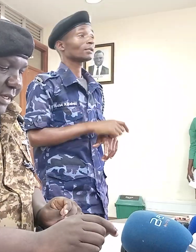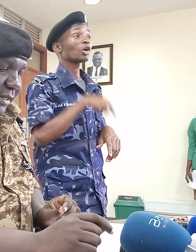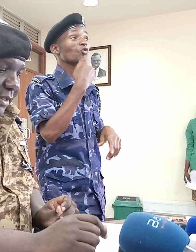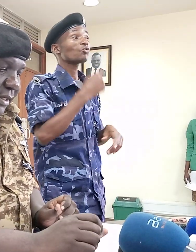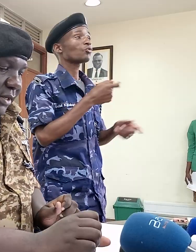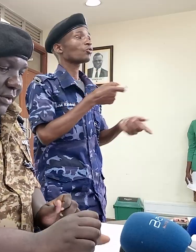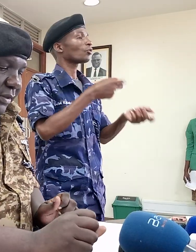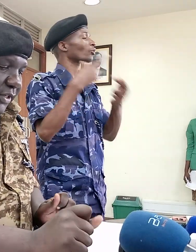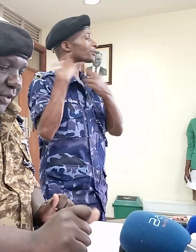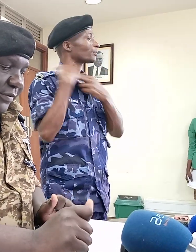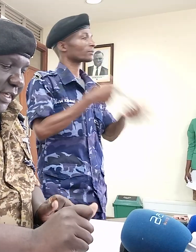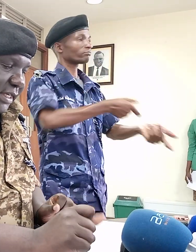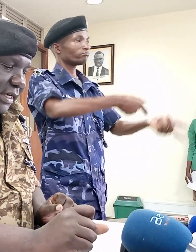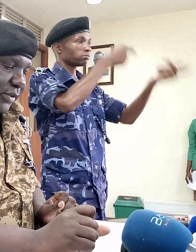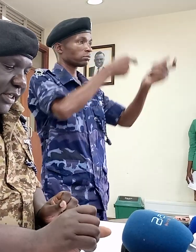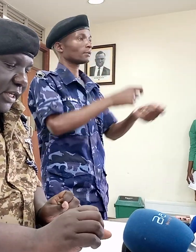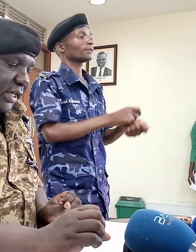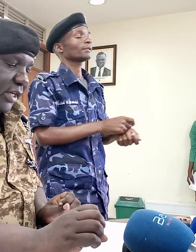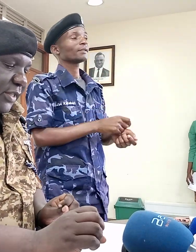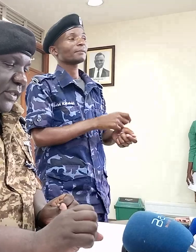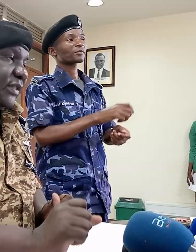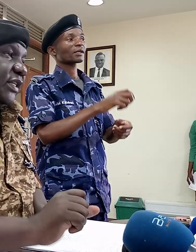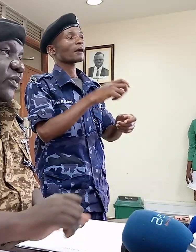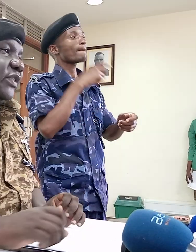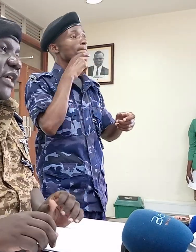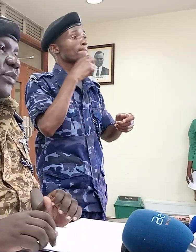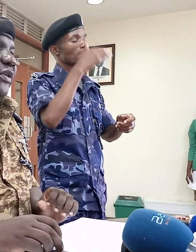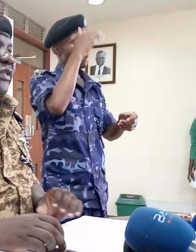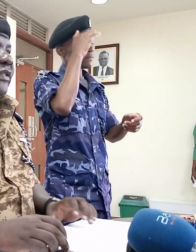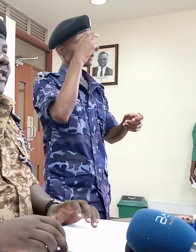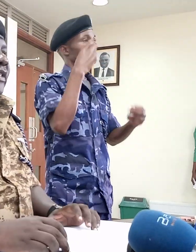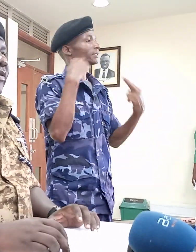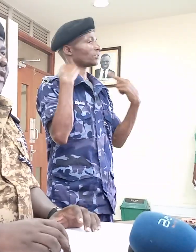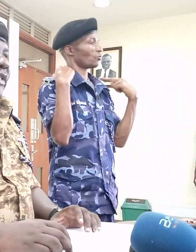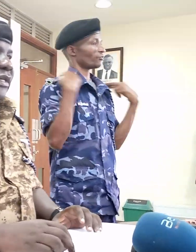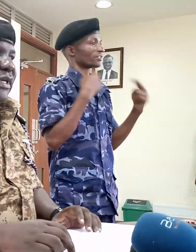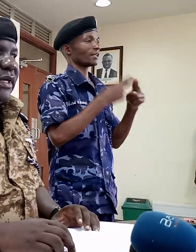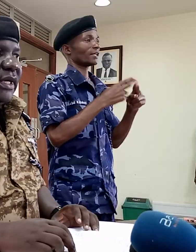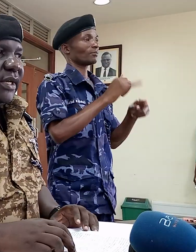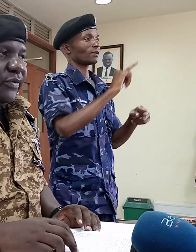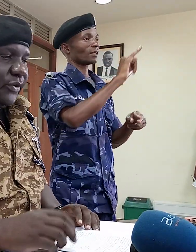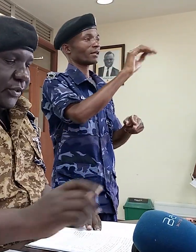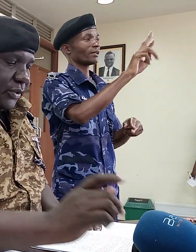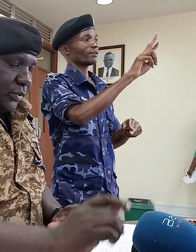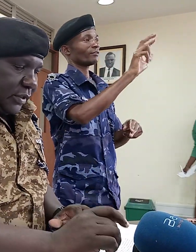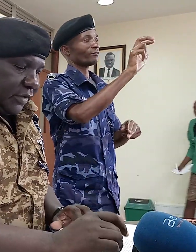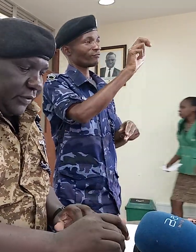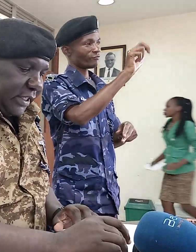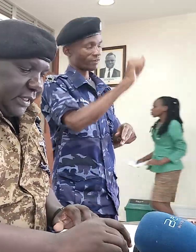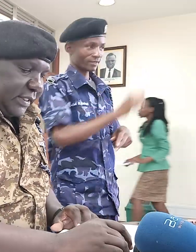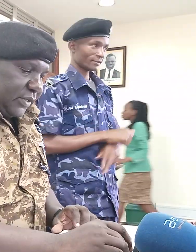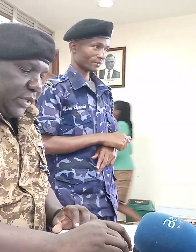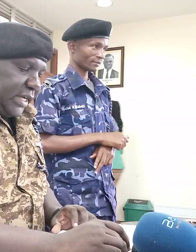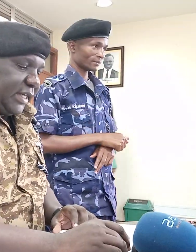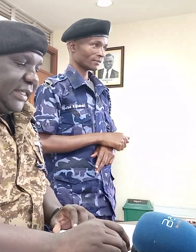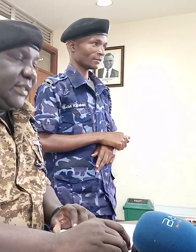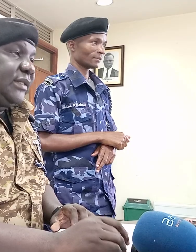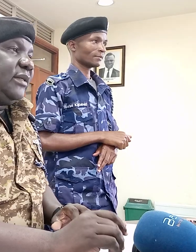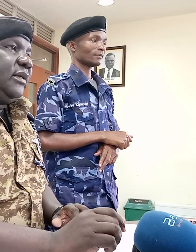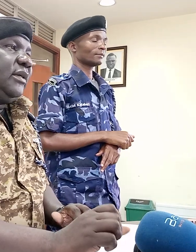Wabwire on the 12th at around 10 a.m. This incident was captured on CCTV, and of course, so the footages that